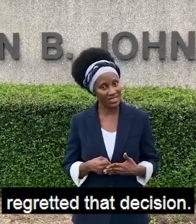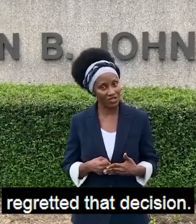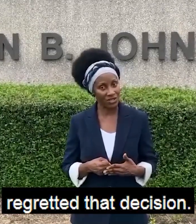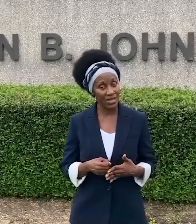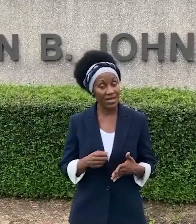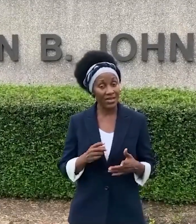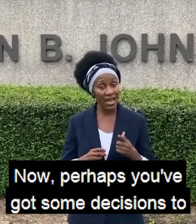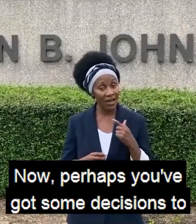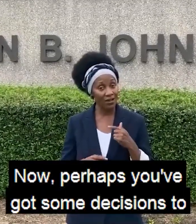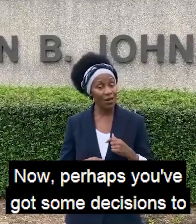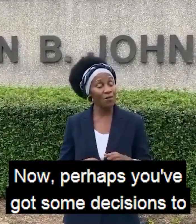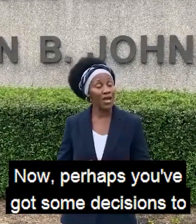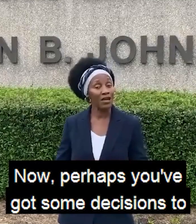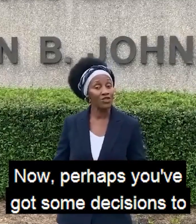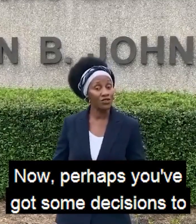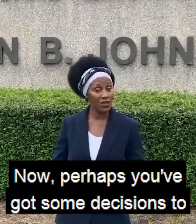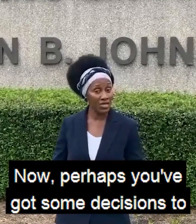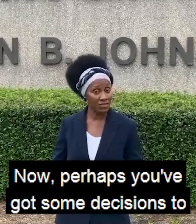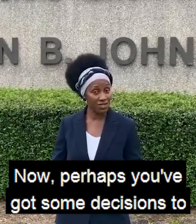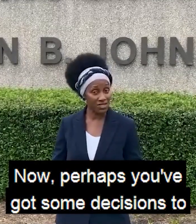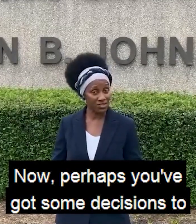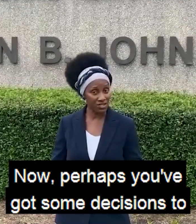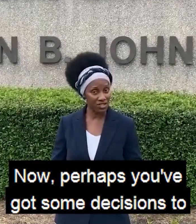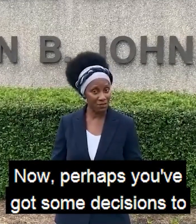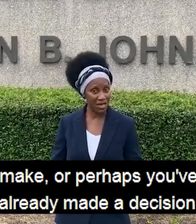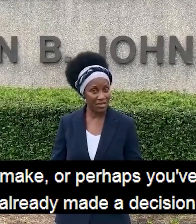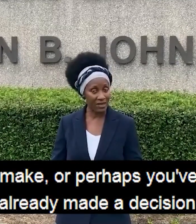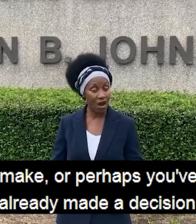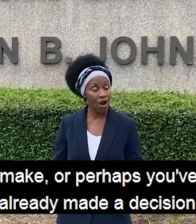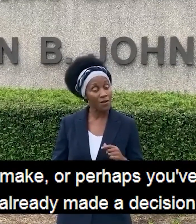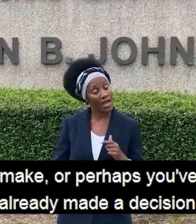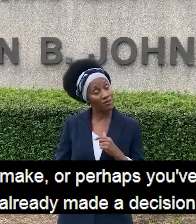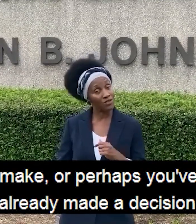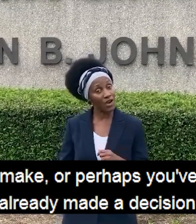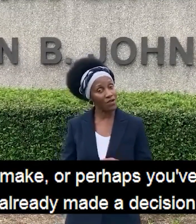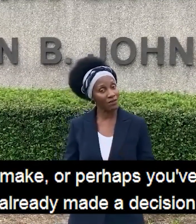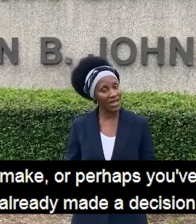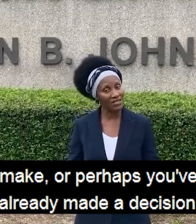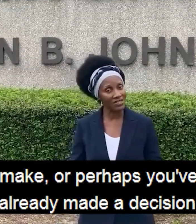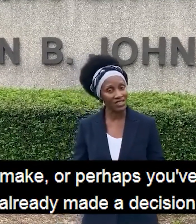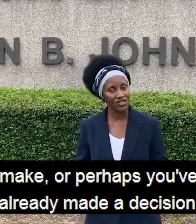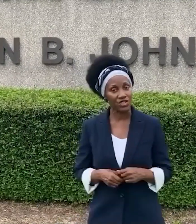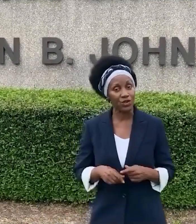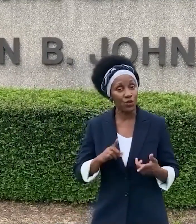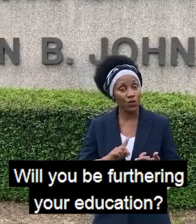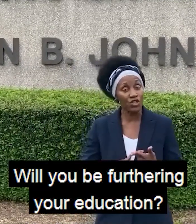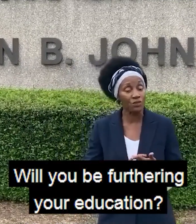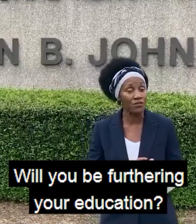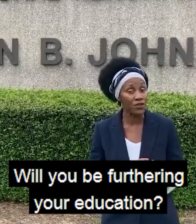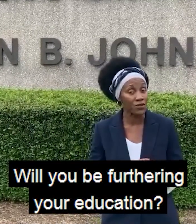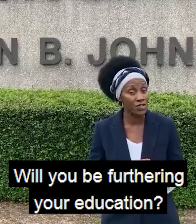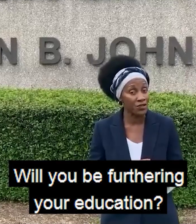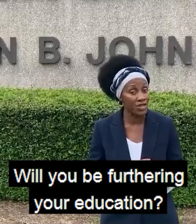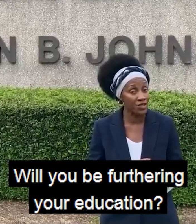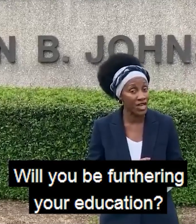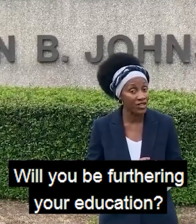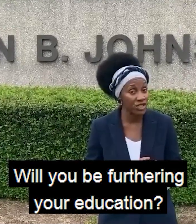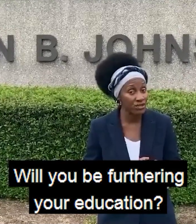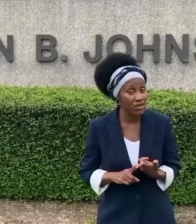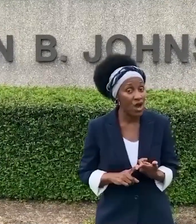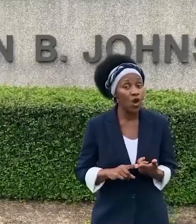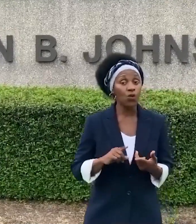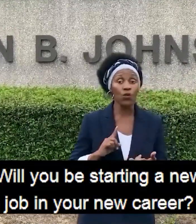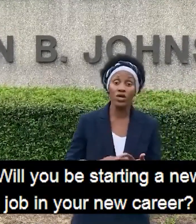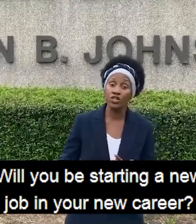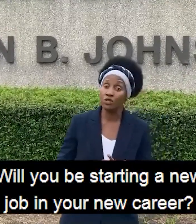that decision. Now, perhaps you've got some decisions to make, or perhaps you've already made a decision. Will you be furthering your